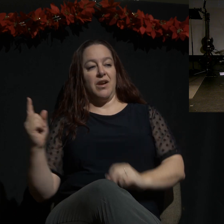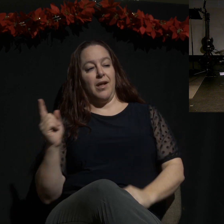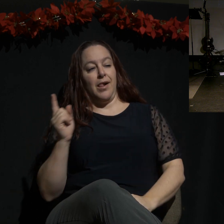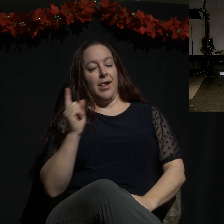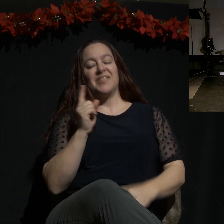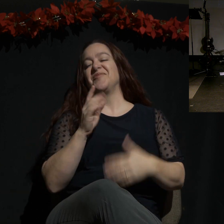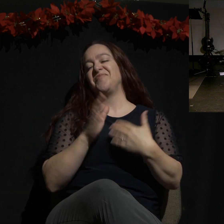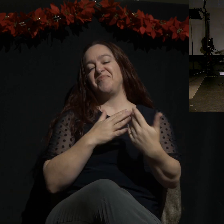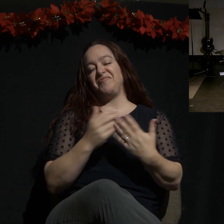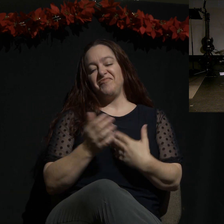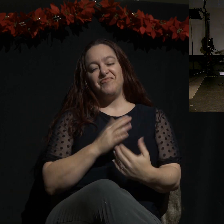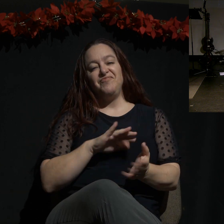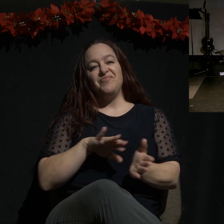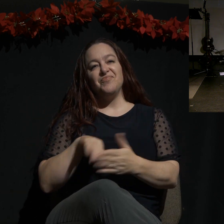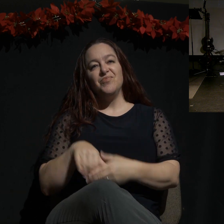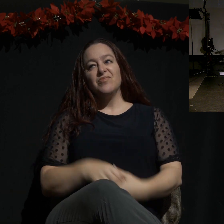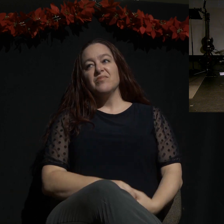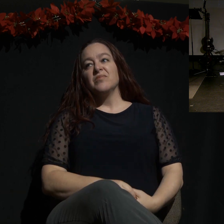But